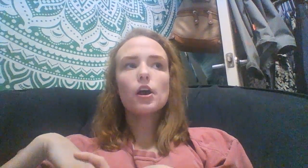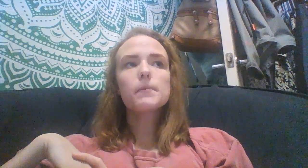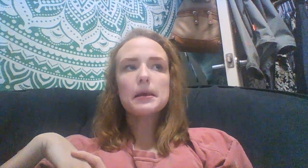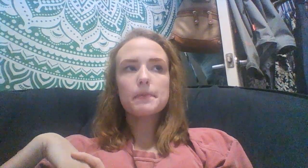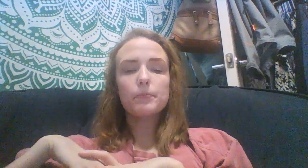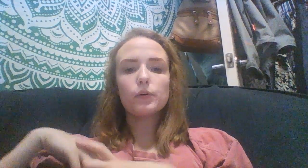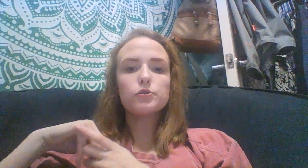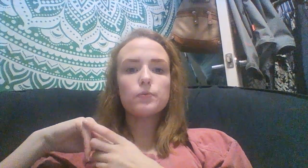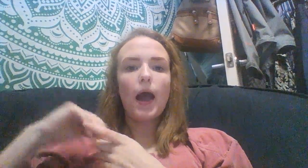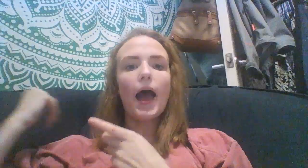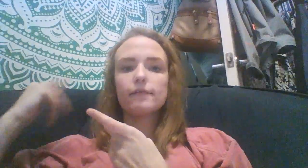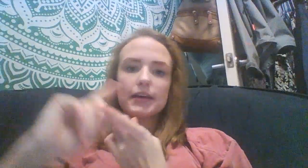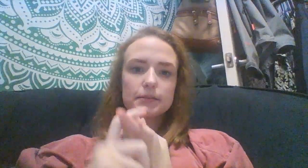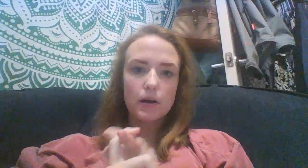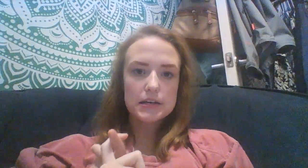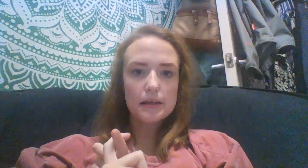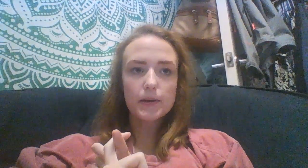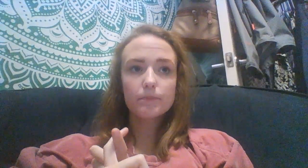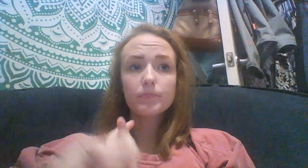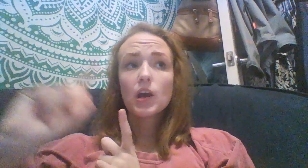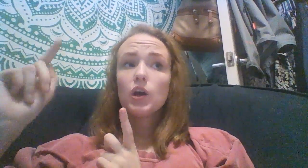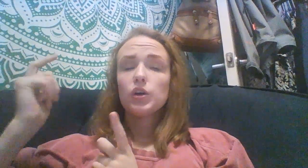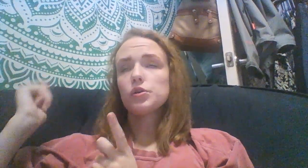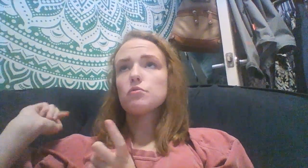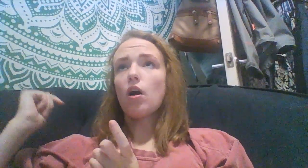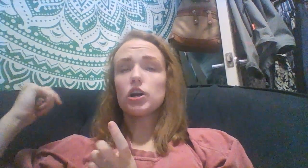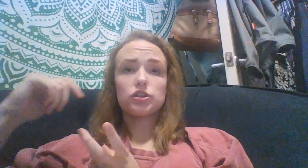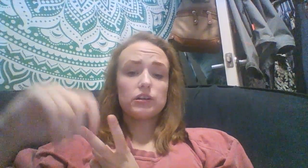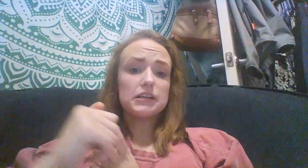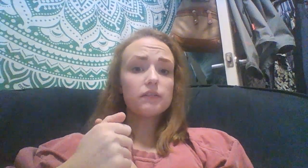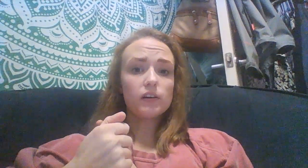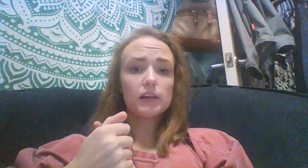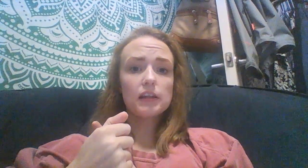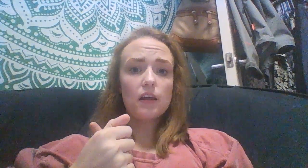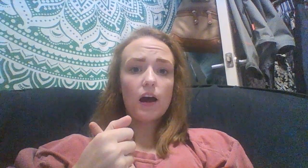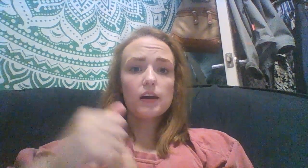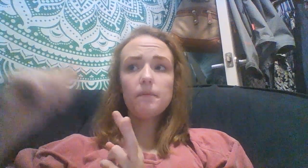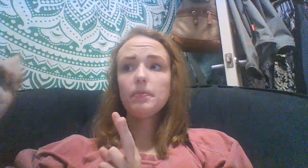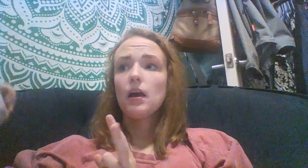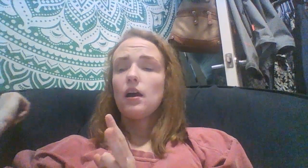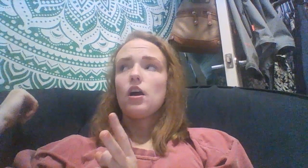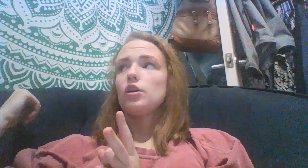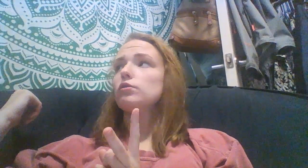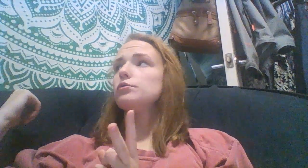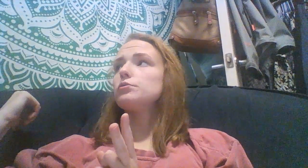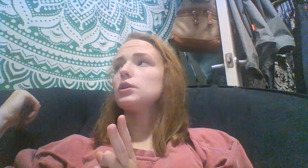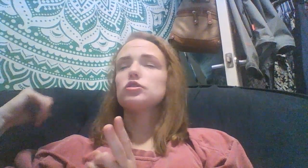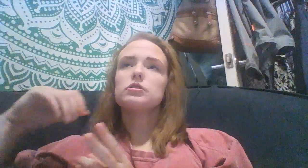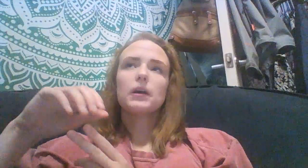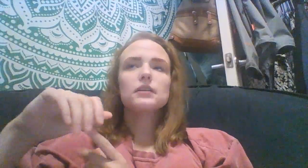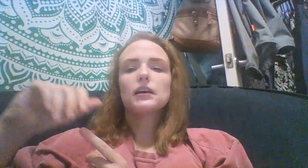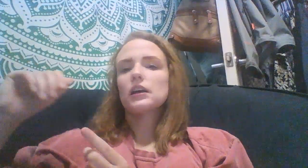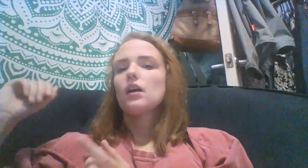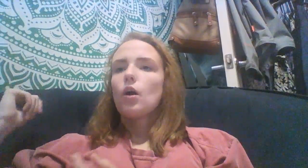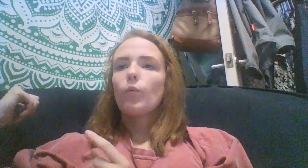many people who have less money than me, who are treated differently than I am, who, just because, like, whether